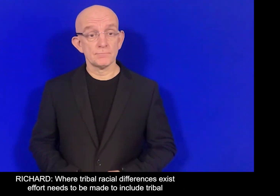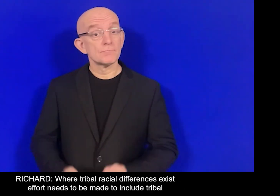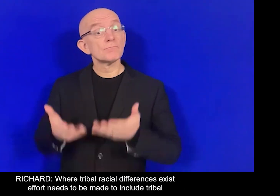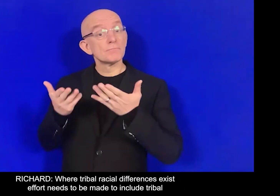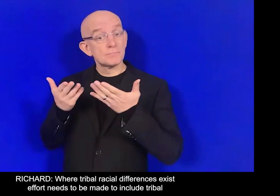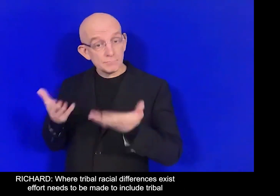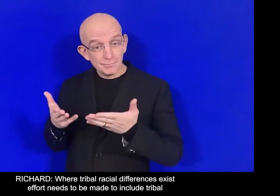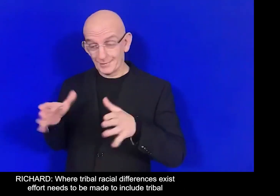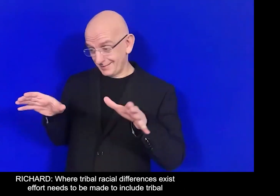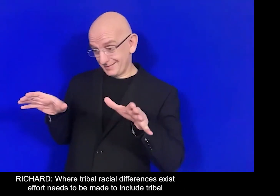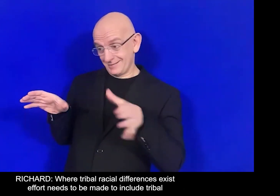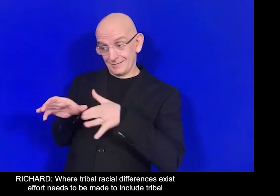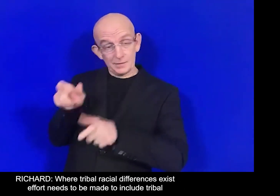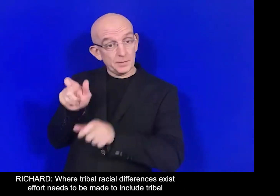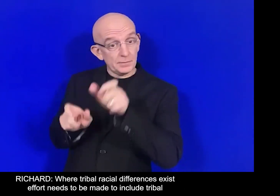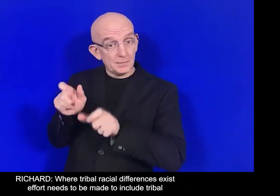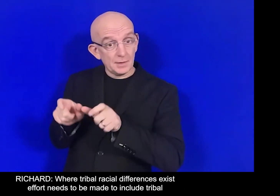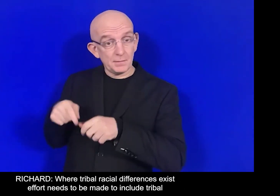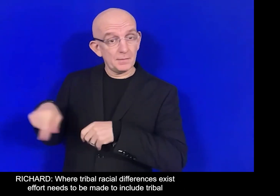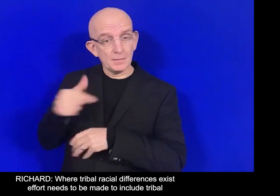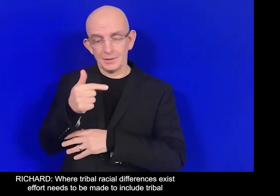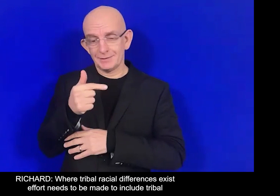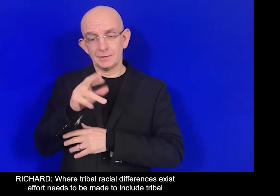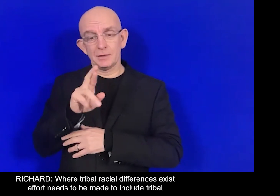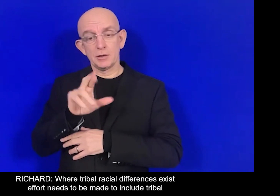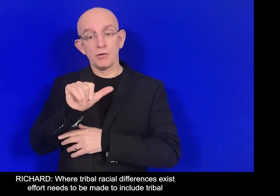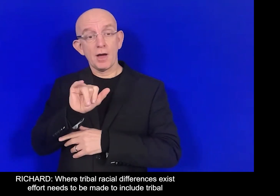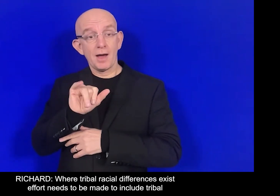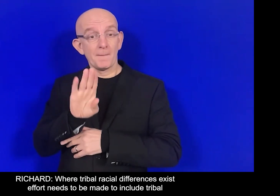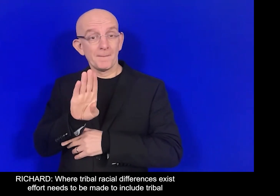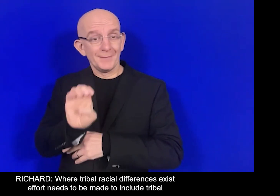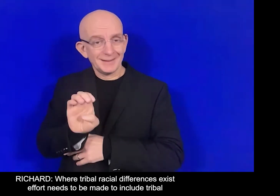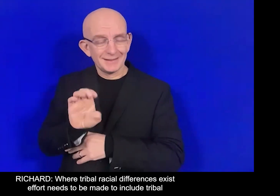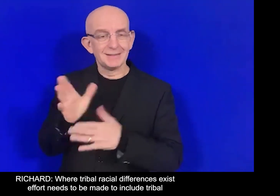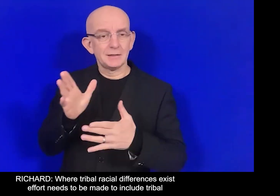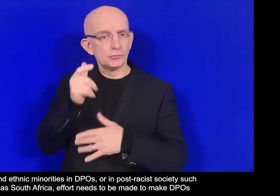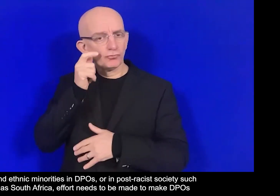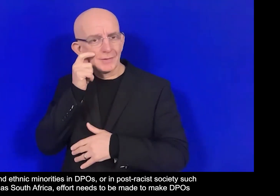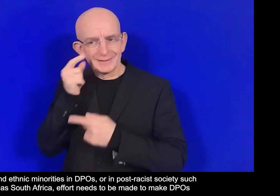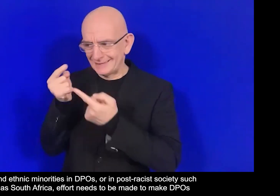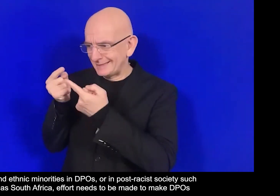Where tribal racial differences exist, effort needs to be made to include tribal and ethnic